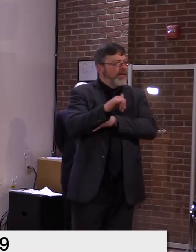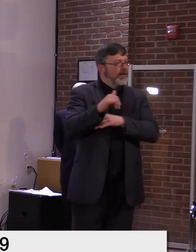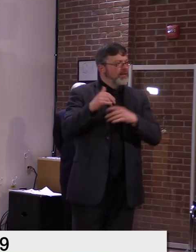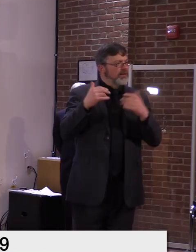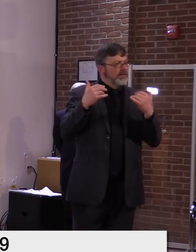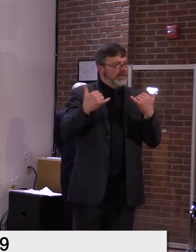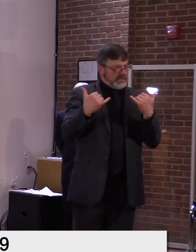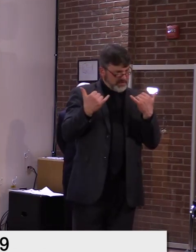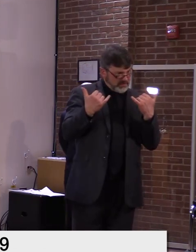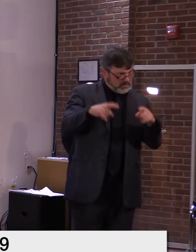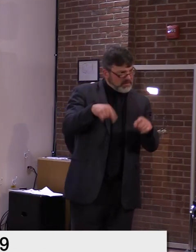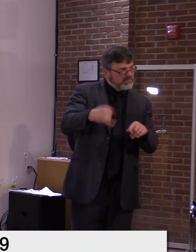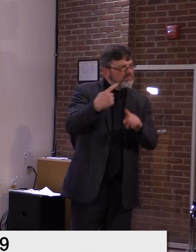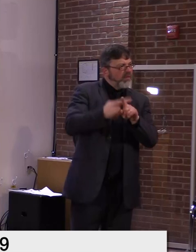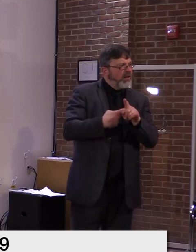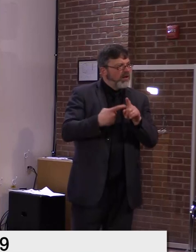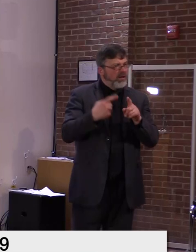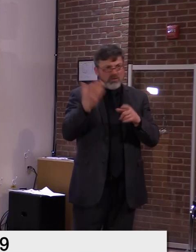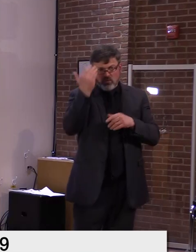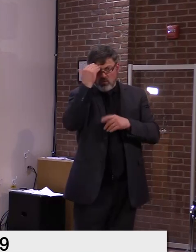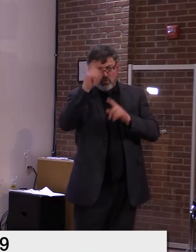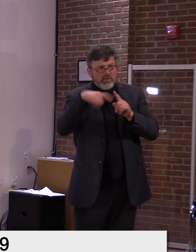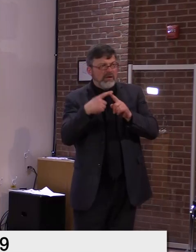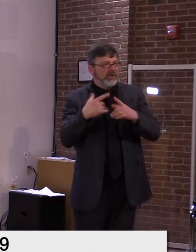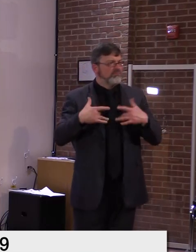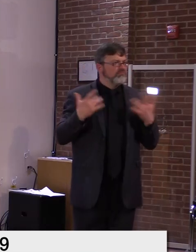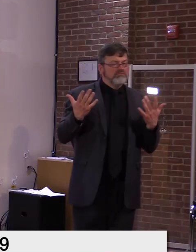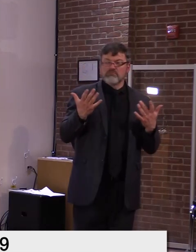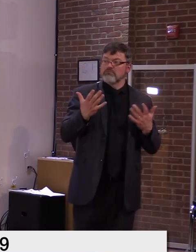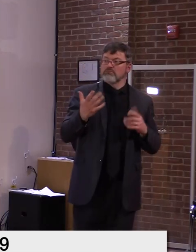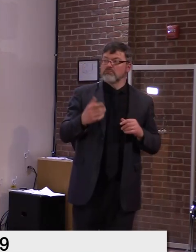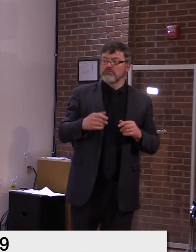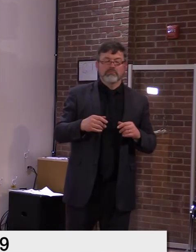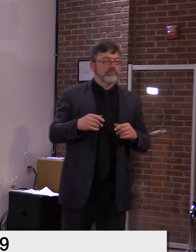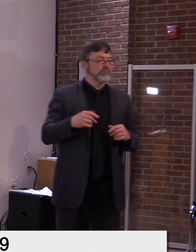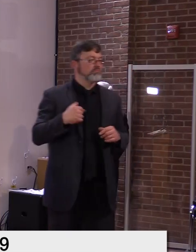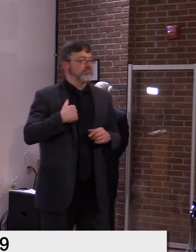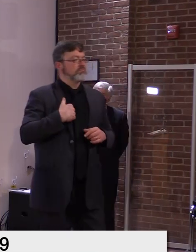I would refer to Secretary Boucher on that.